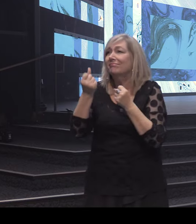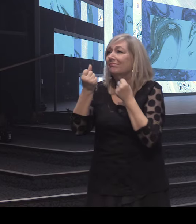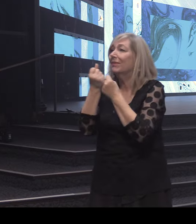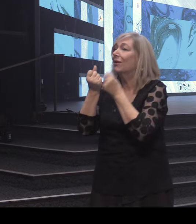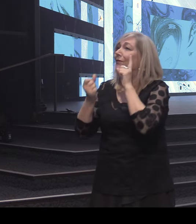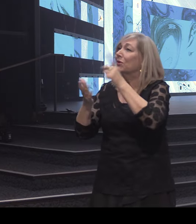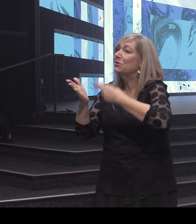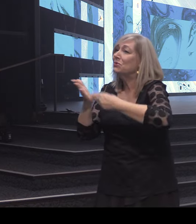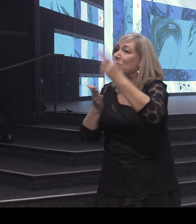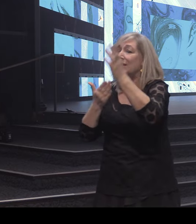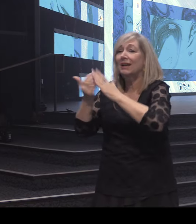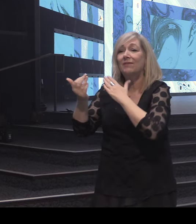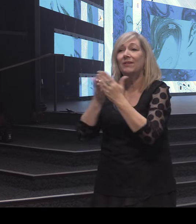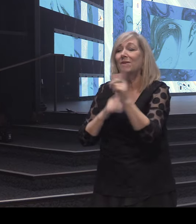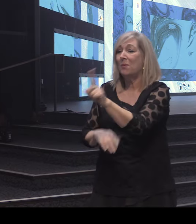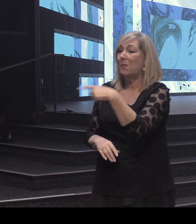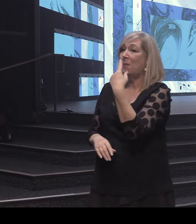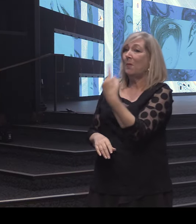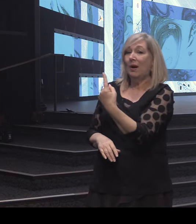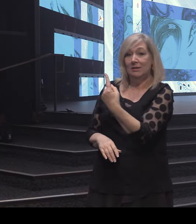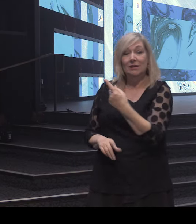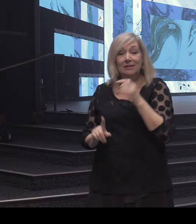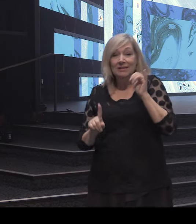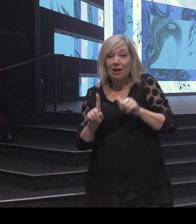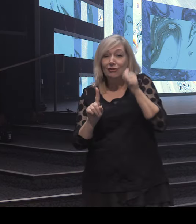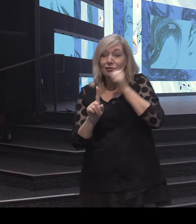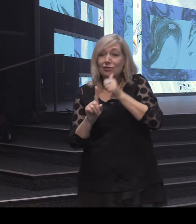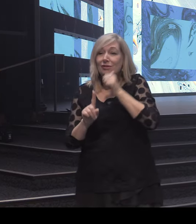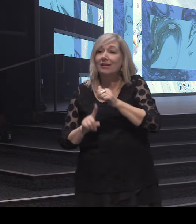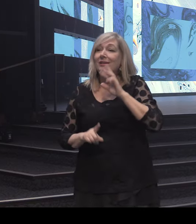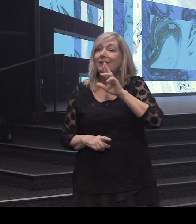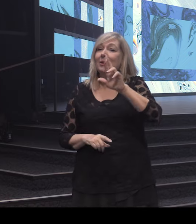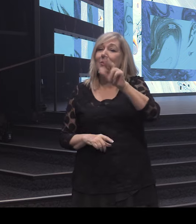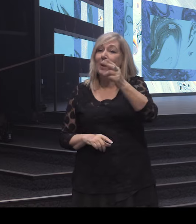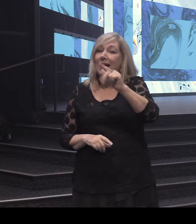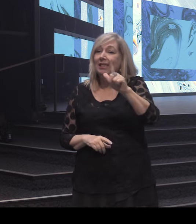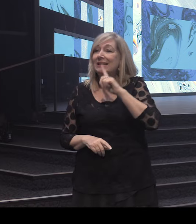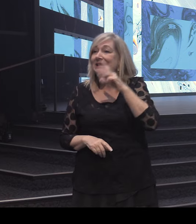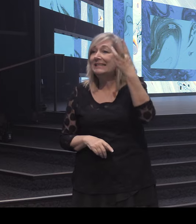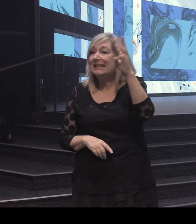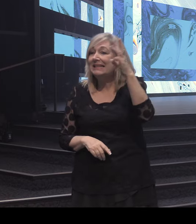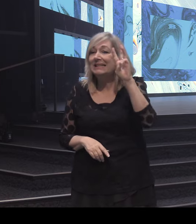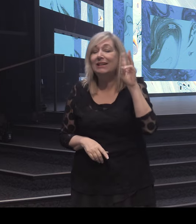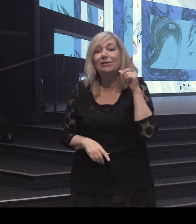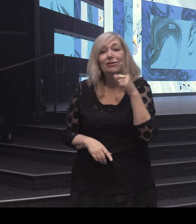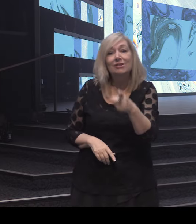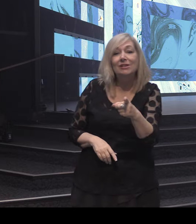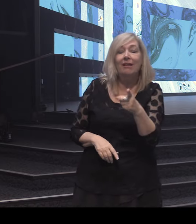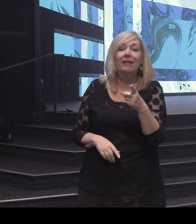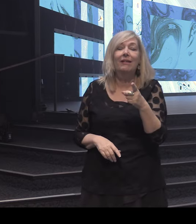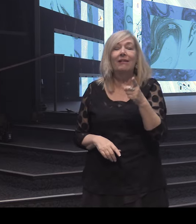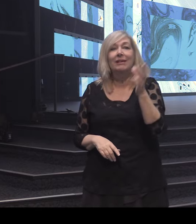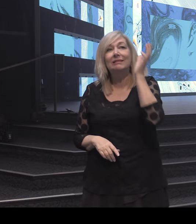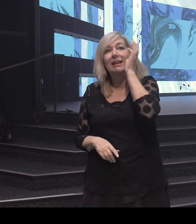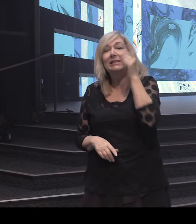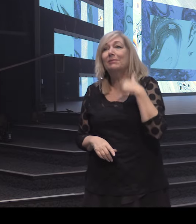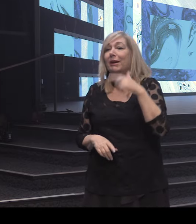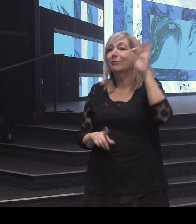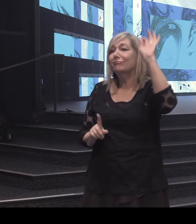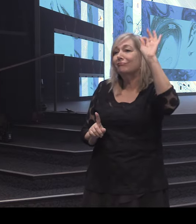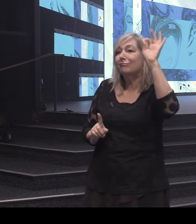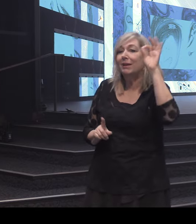And the Holy Spirit knocked on Rahel's 16-year-old heart, and she opened up and she rededicated her life,